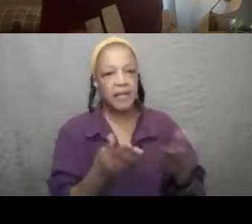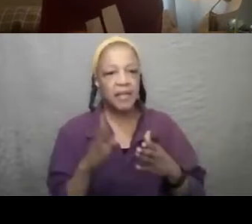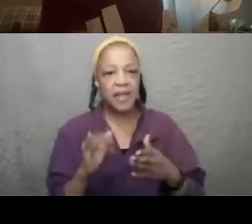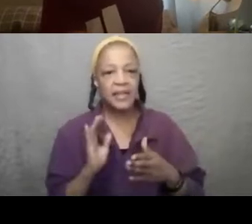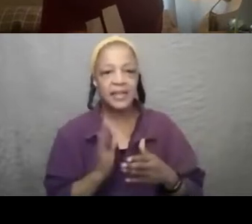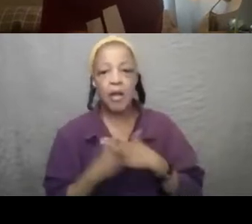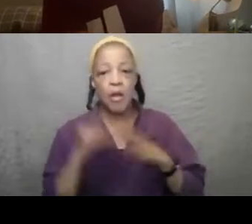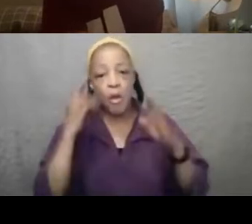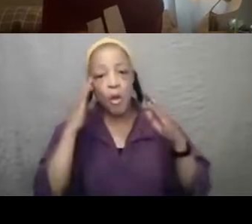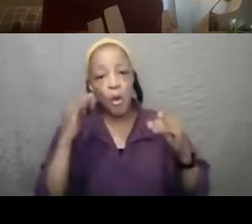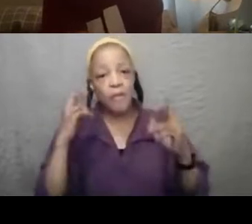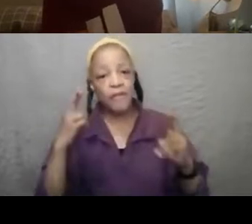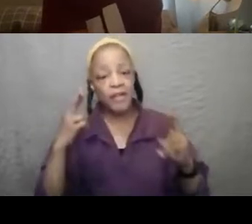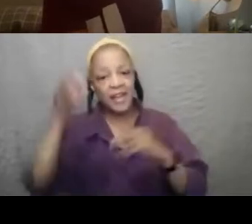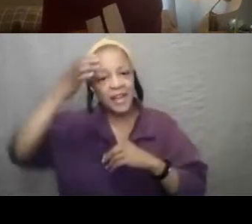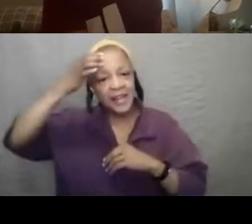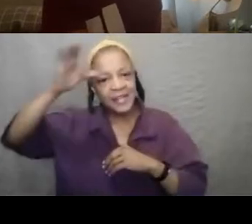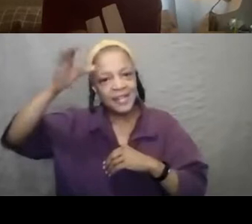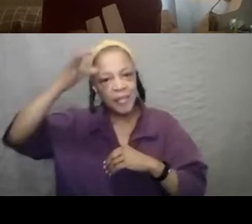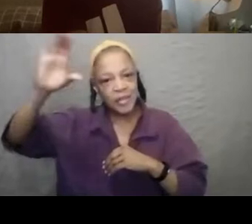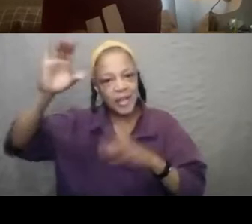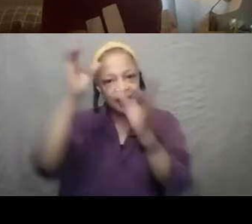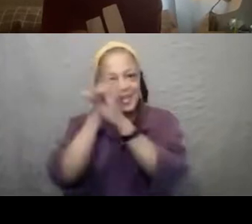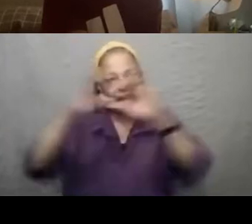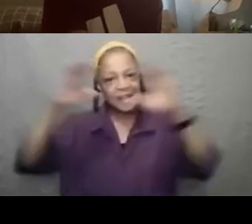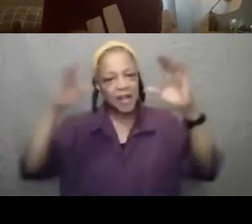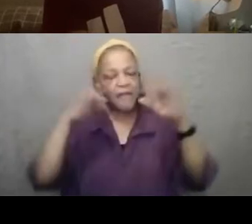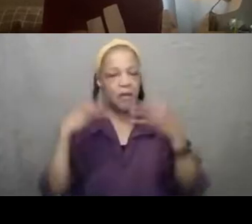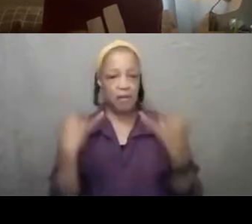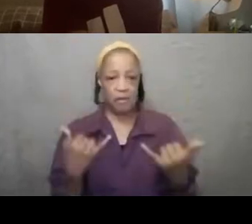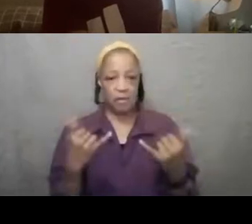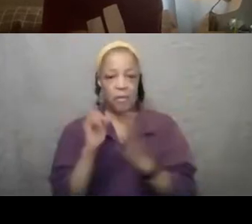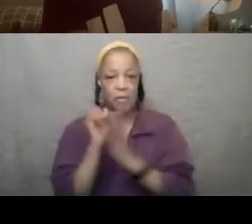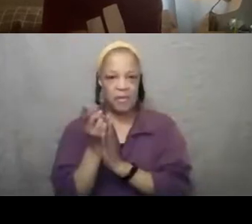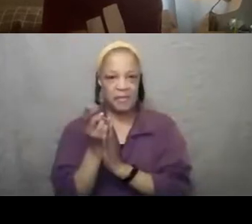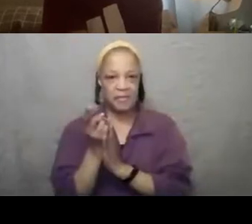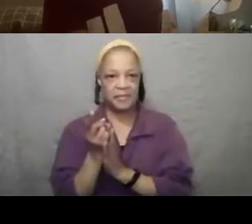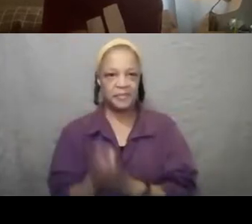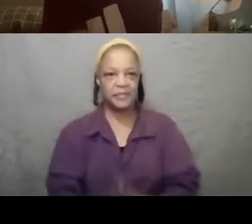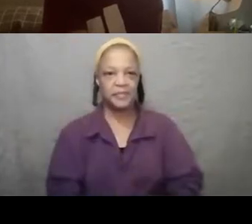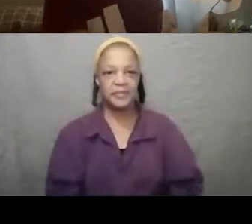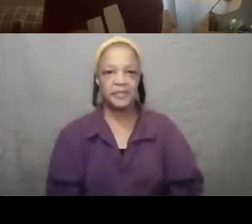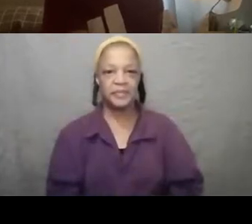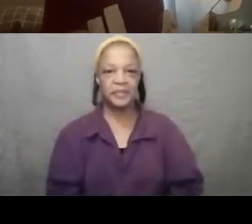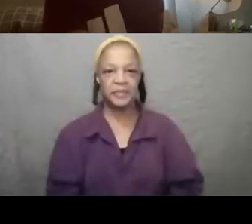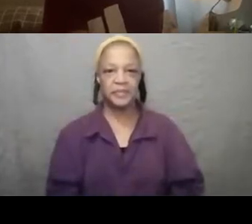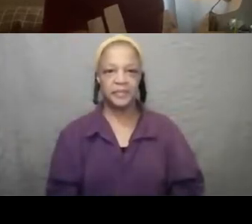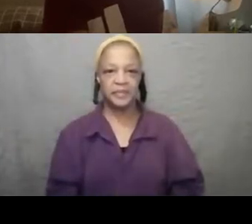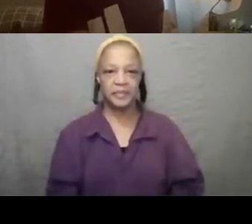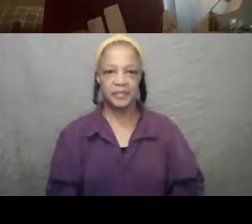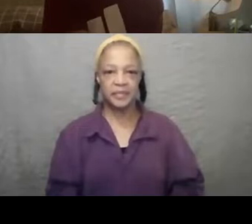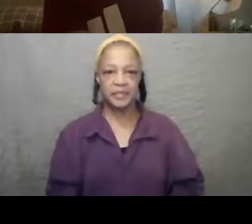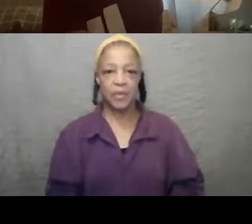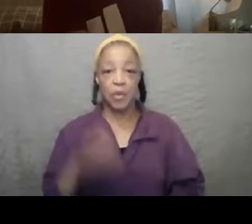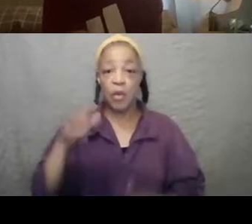hopeful conceptualization, right, of our current moment. Thank you. I'm gonna ask you to answer a quick follow-up question